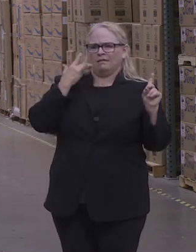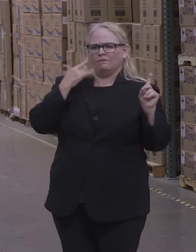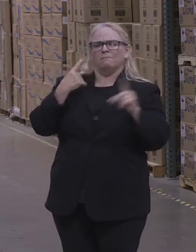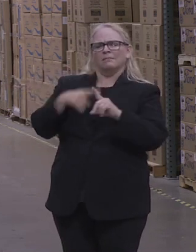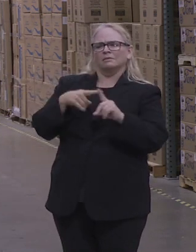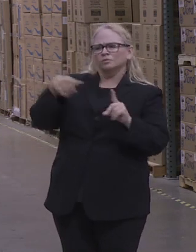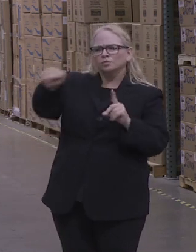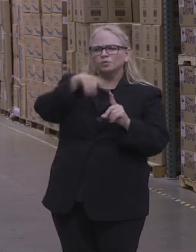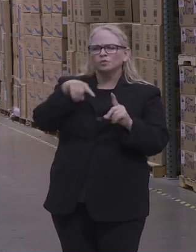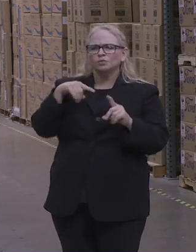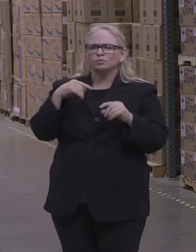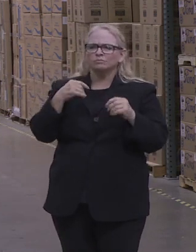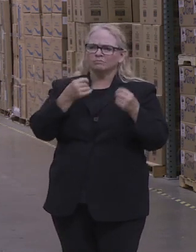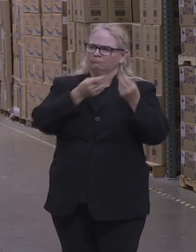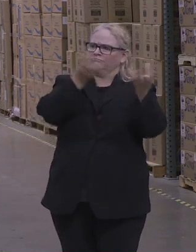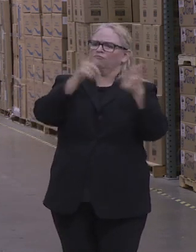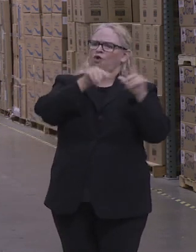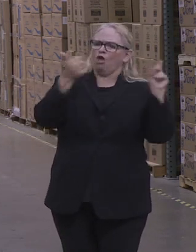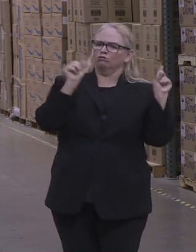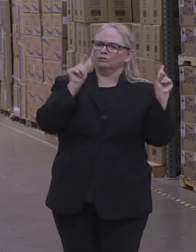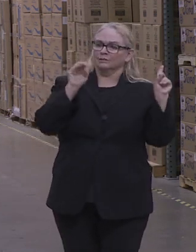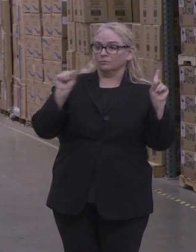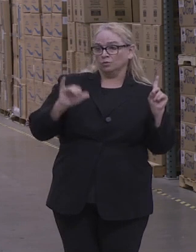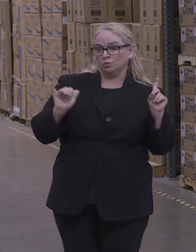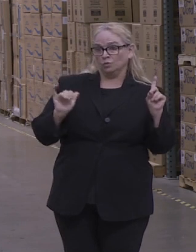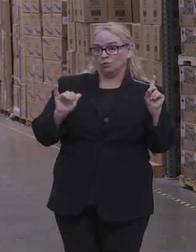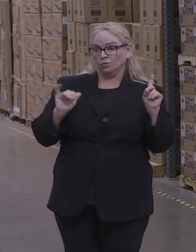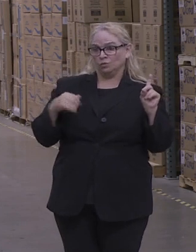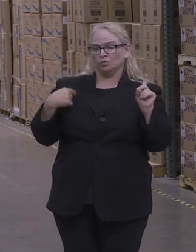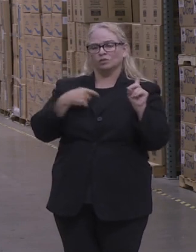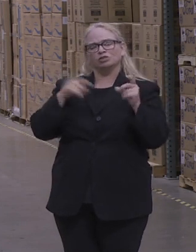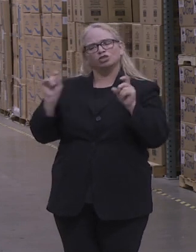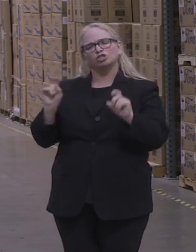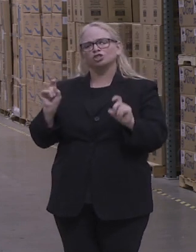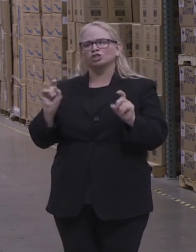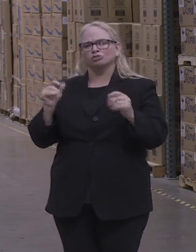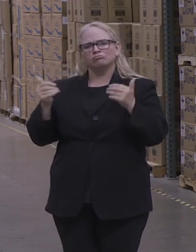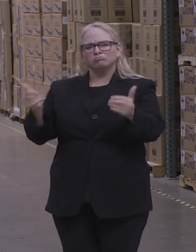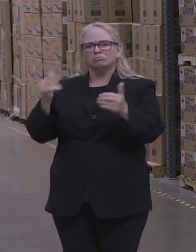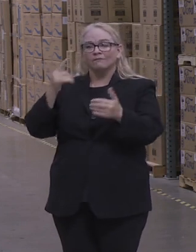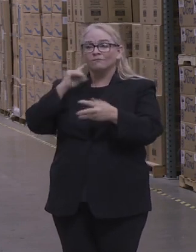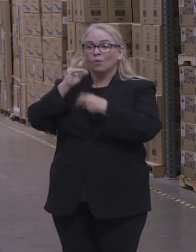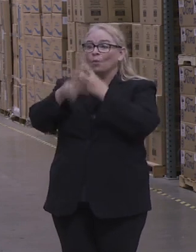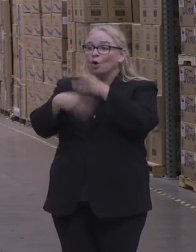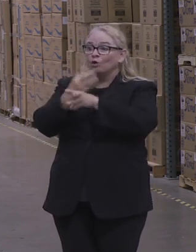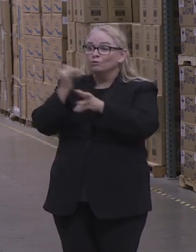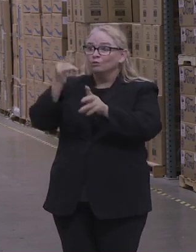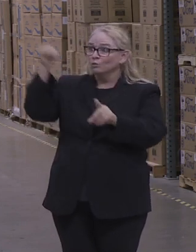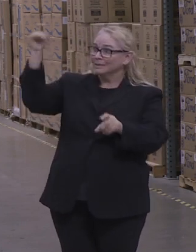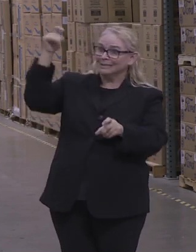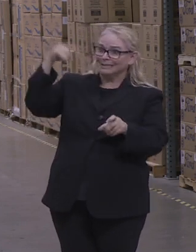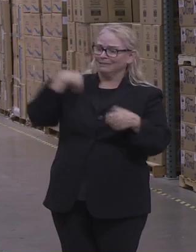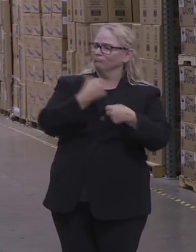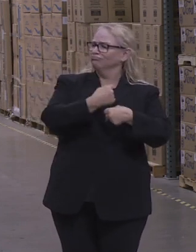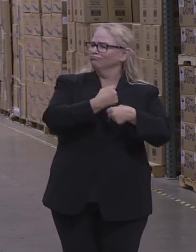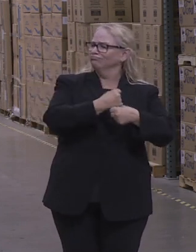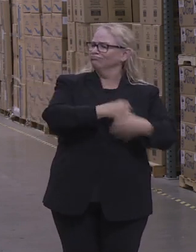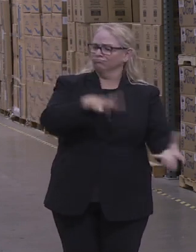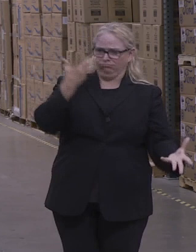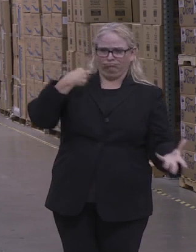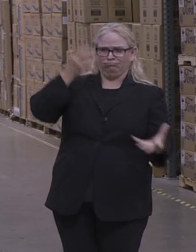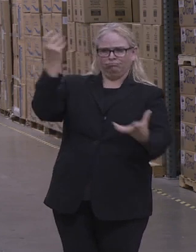and we should go bold and big for the rest of the world. And so that's exactly what we're encouraging. That was